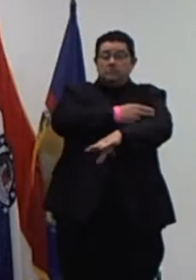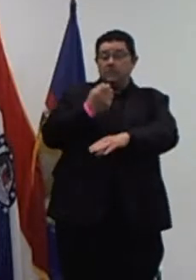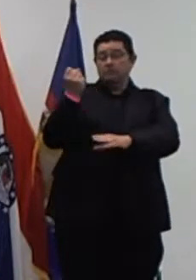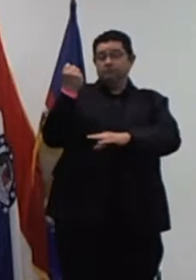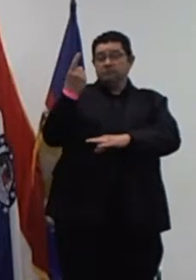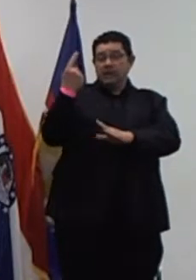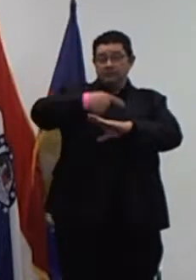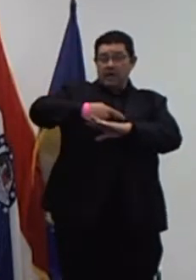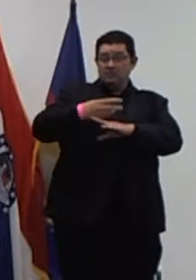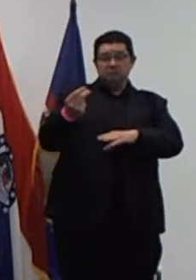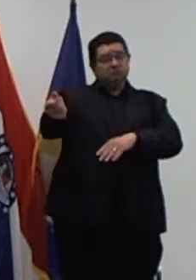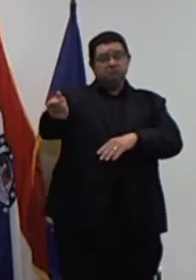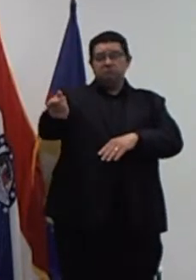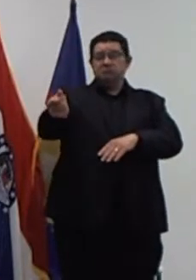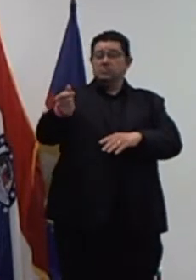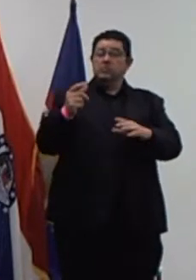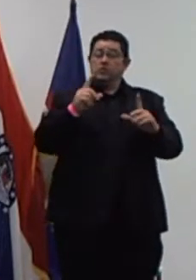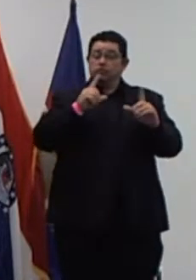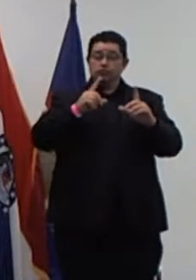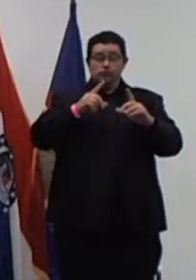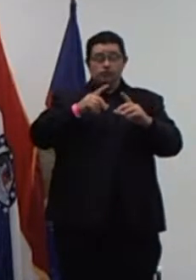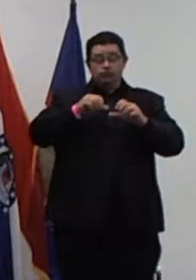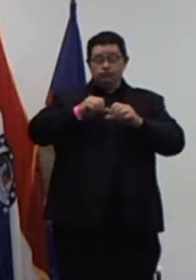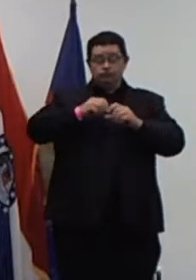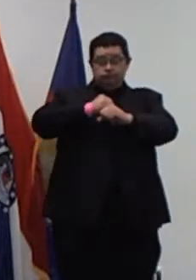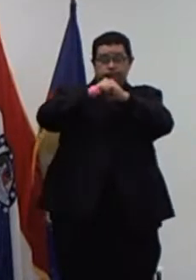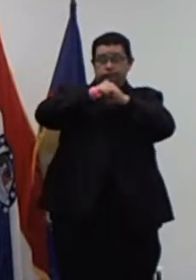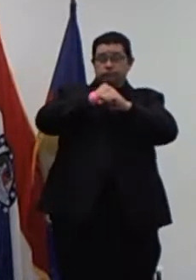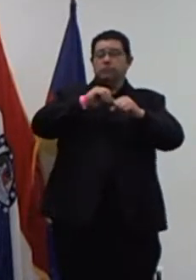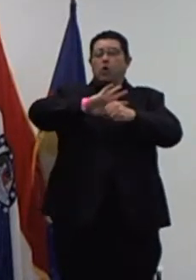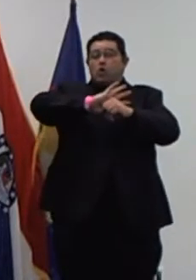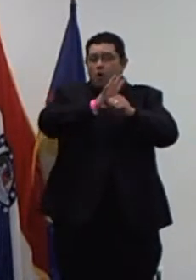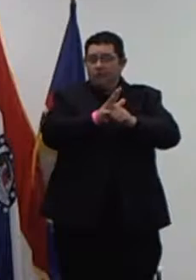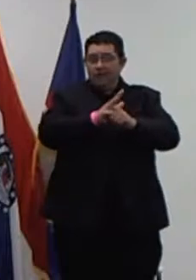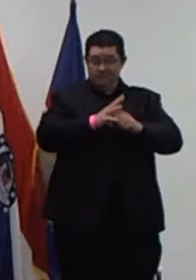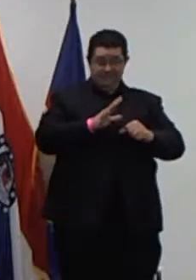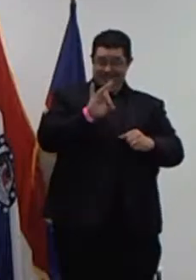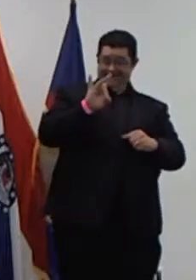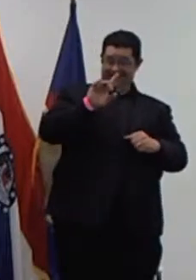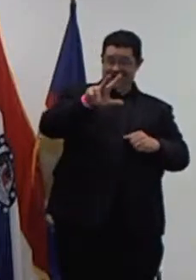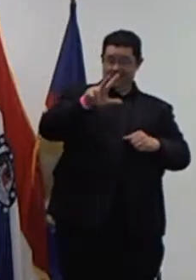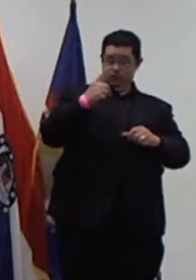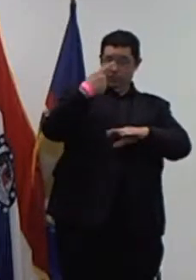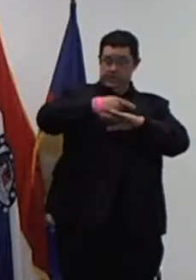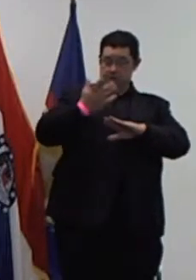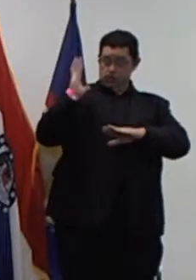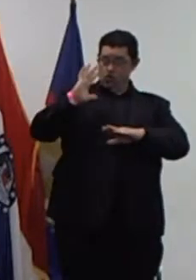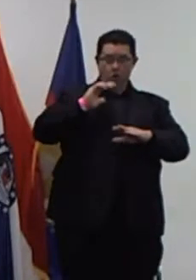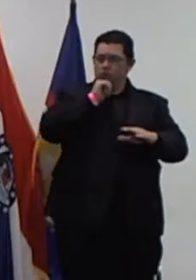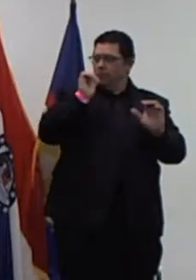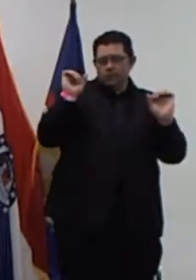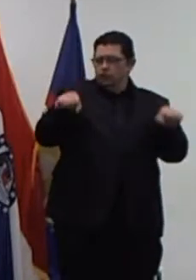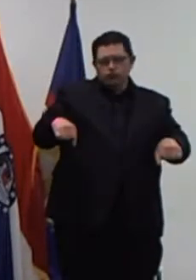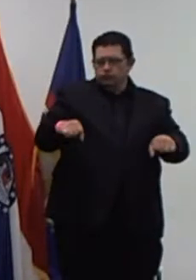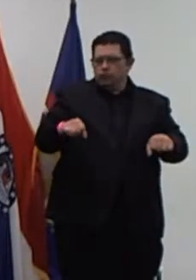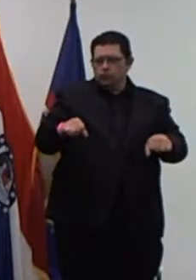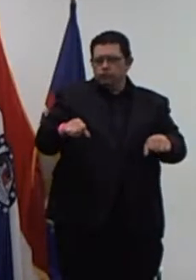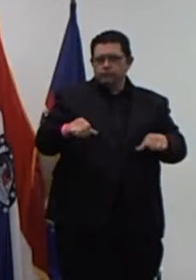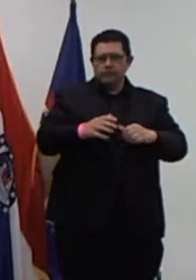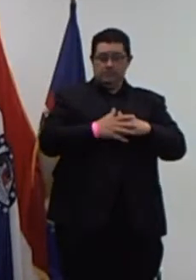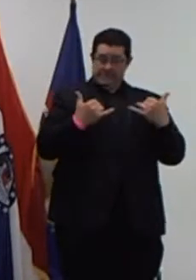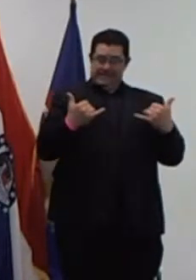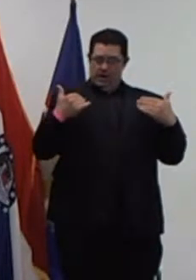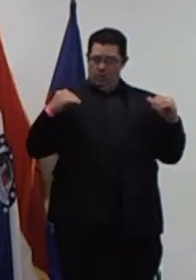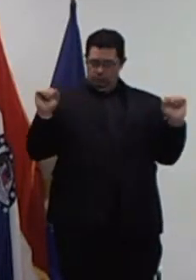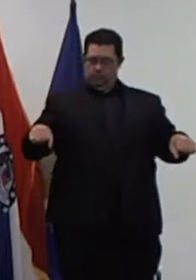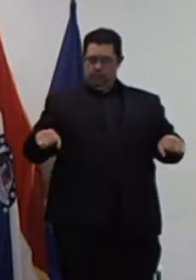function hospital to fight COVID-19. We didn't have that ability 83 days ago when this all started. We do today. So when you look at